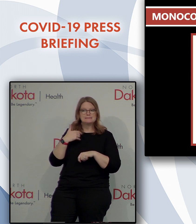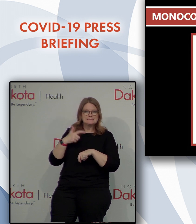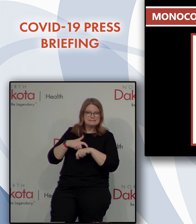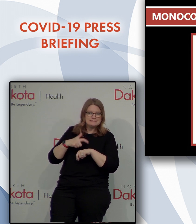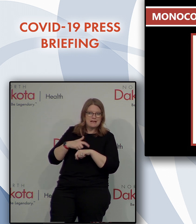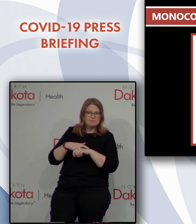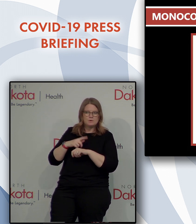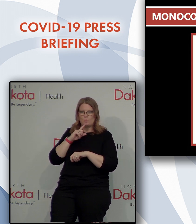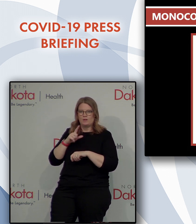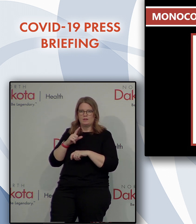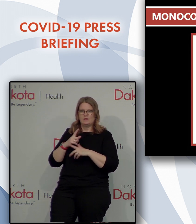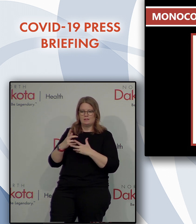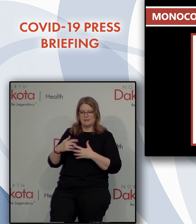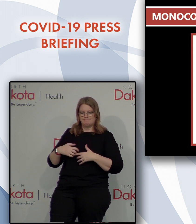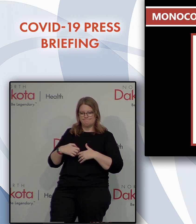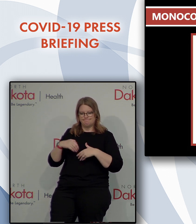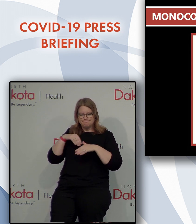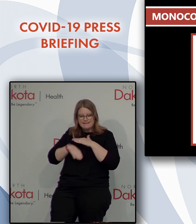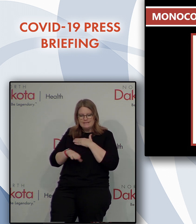cause damage.